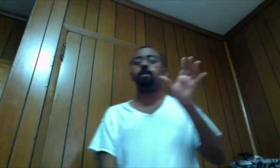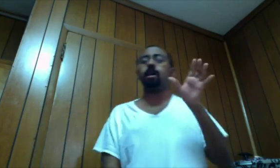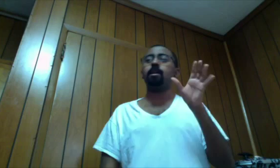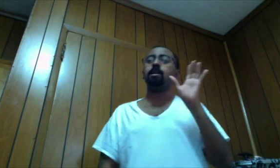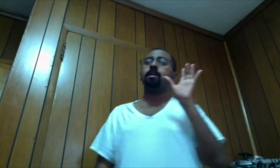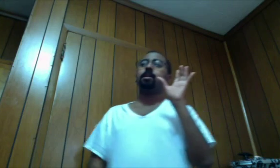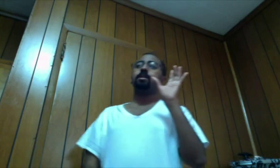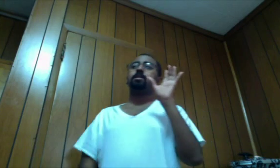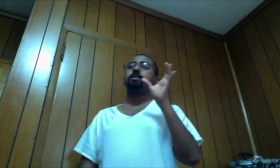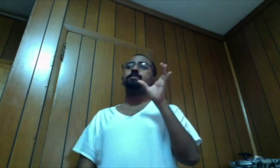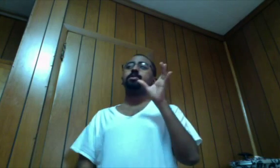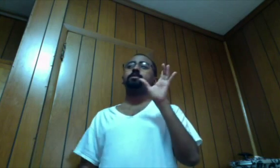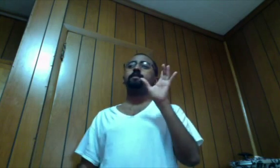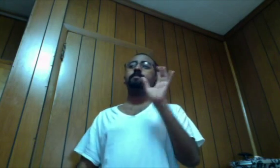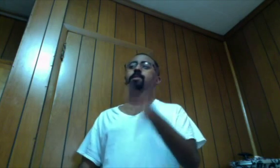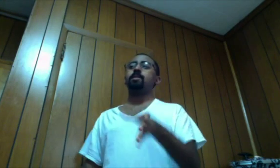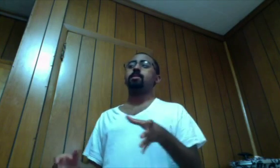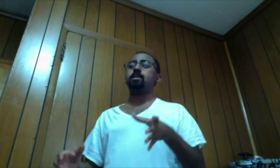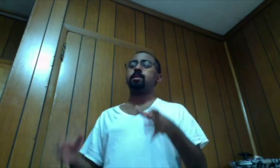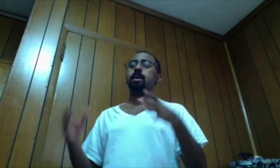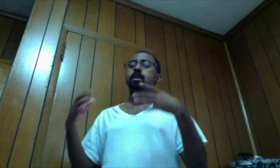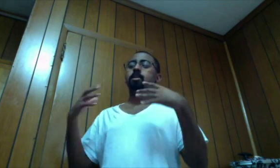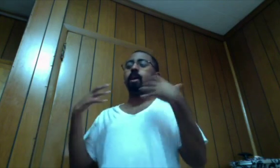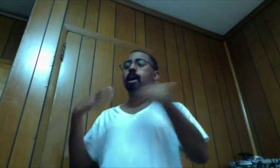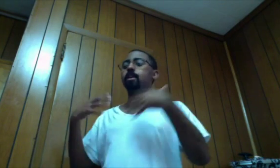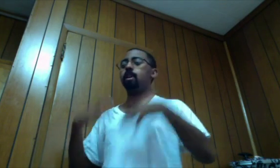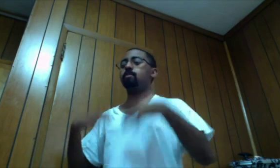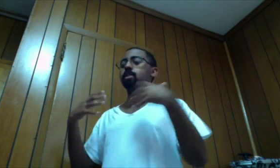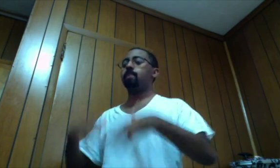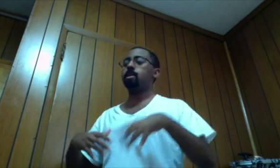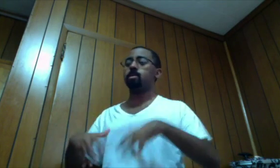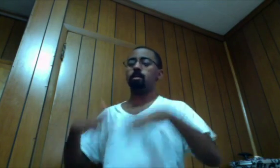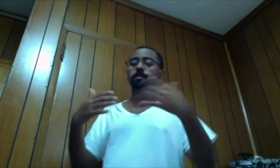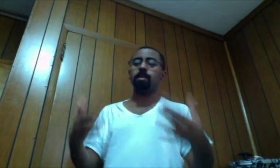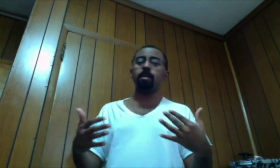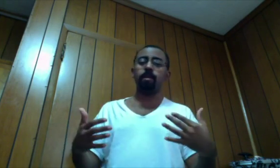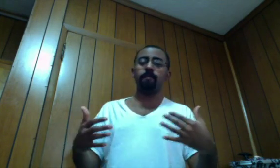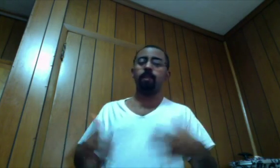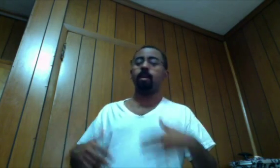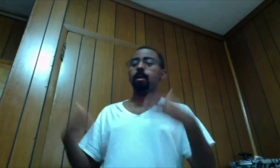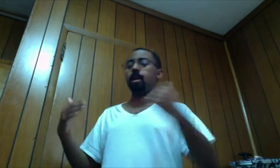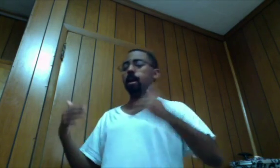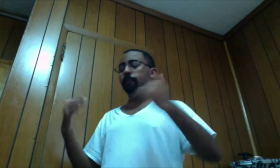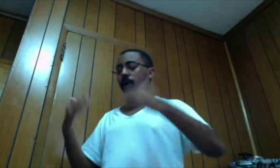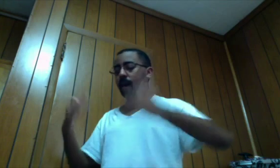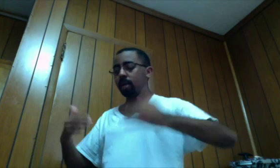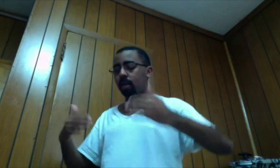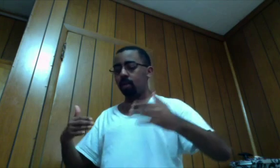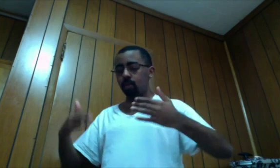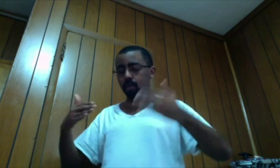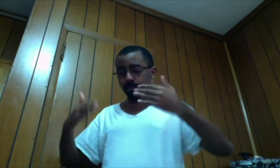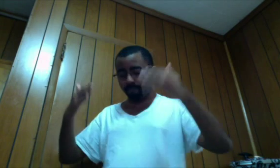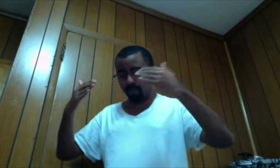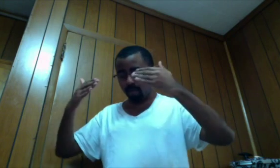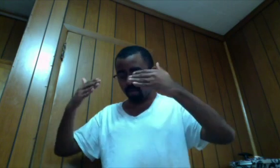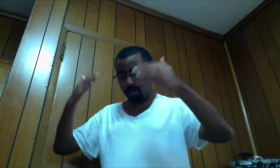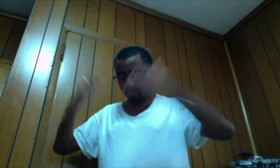like some sort of ability that her eye color responds to an ability. Now, if her eye color are